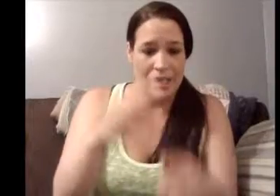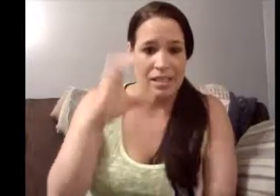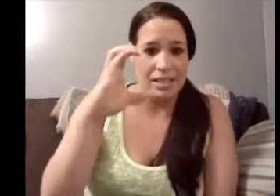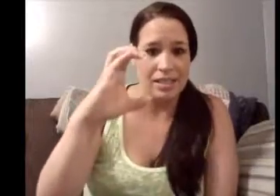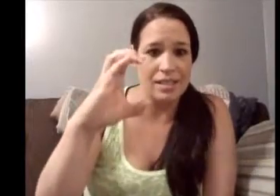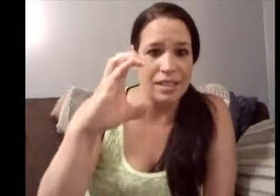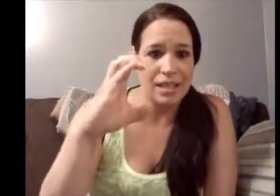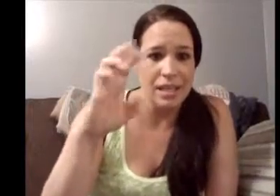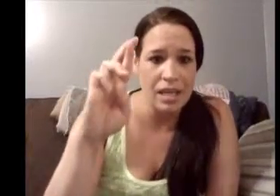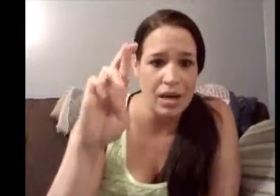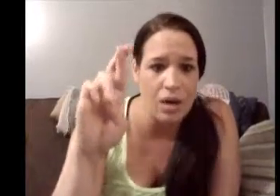is